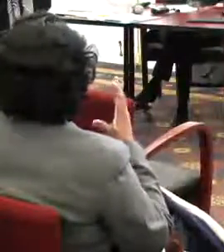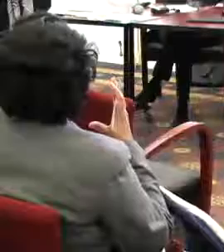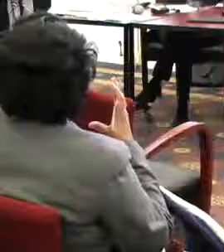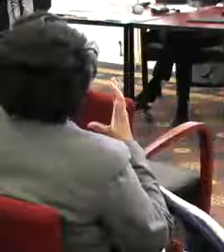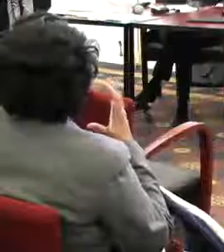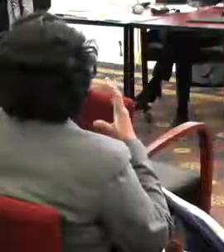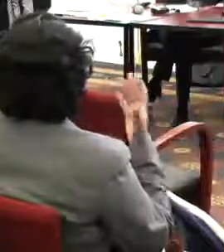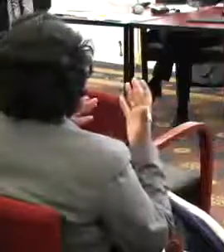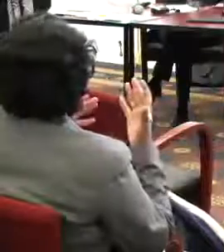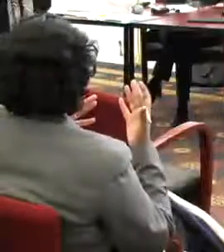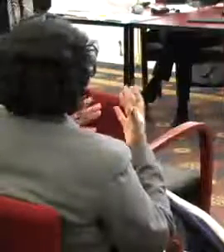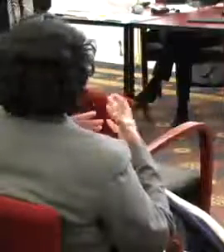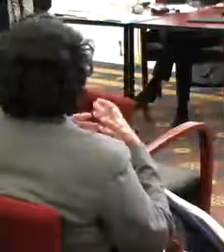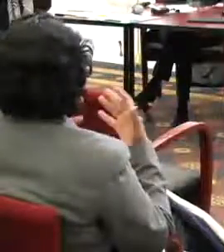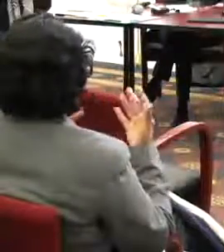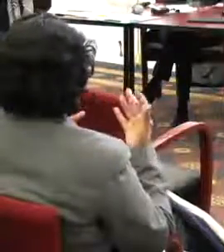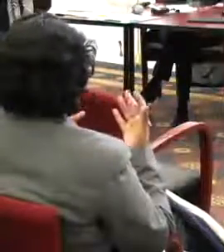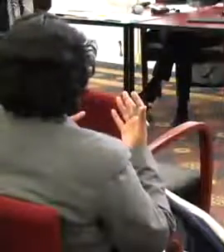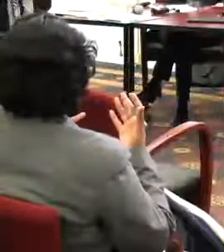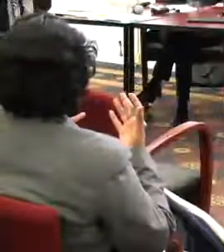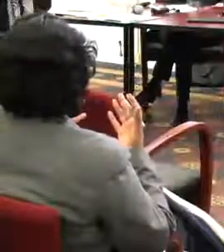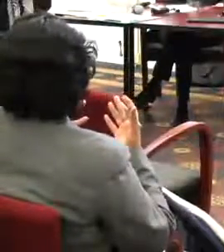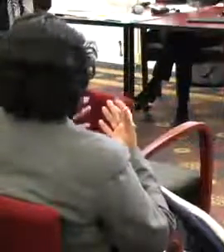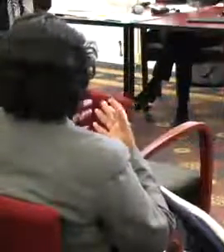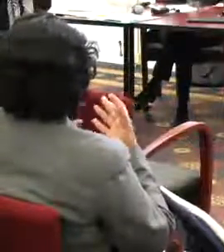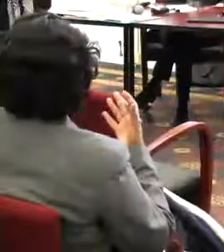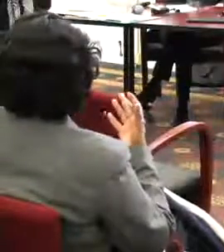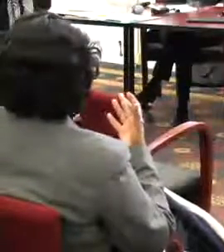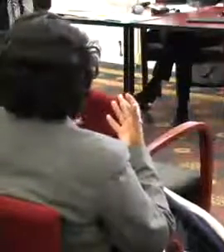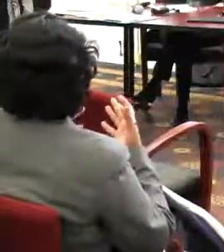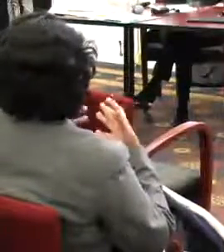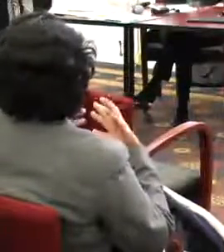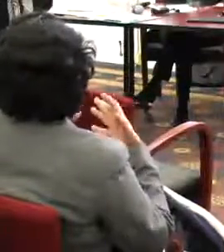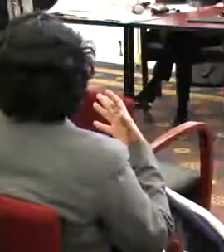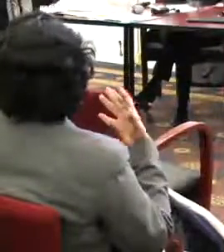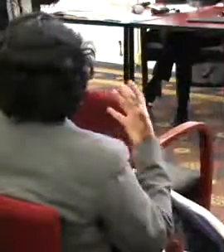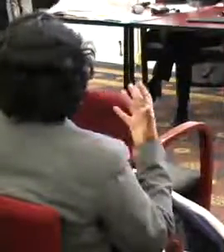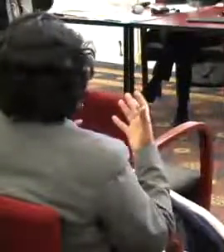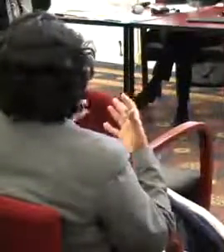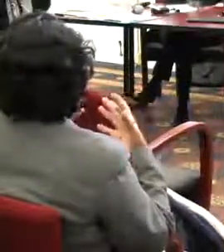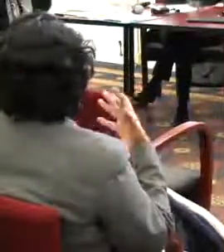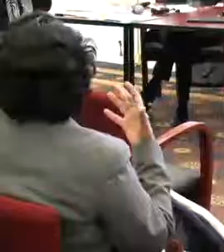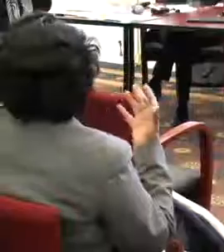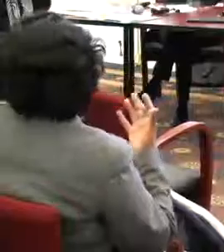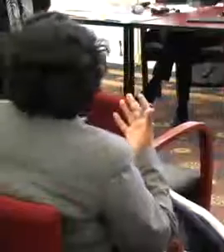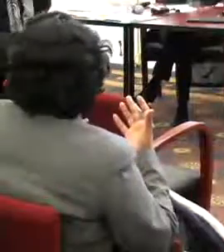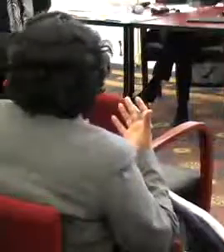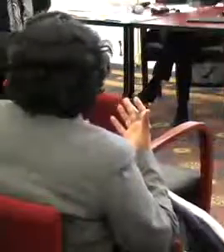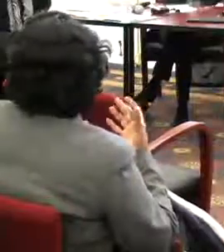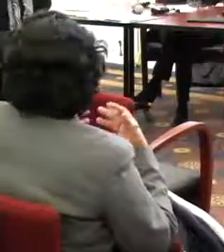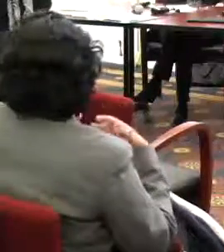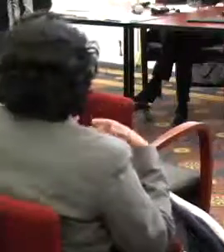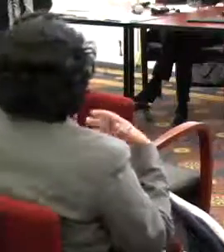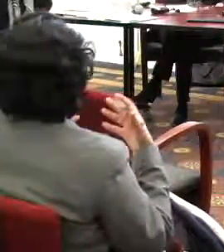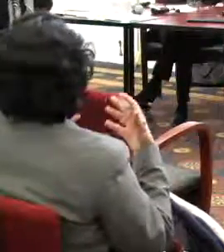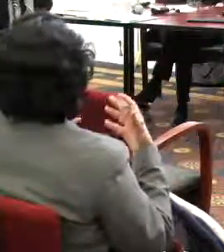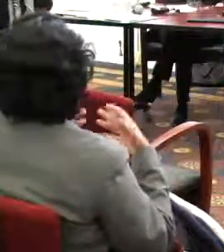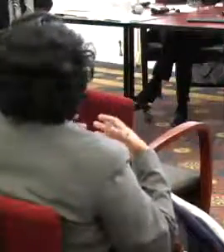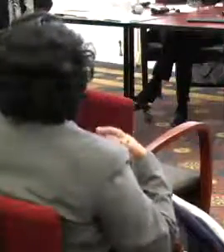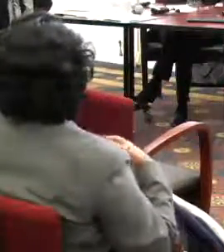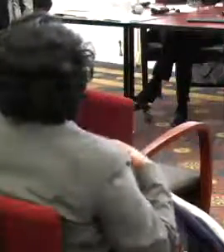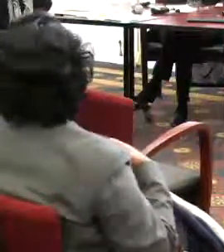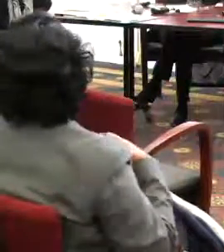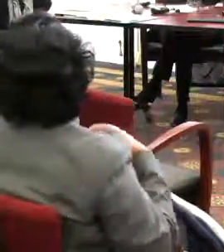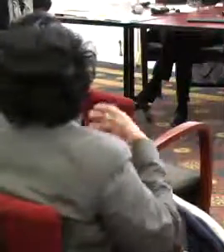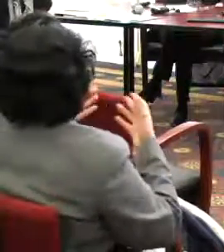you know, teacher participation, teacher training? Is it happening at a more systematic level, or at this point